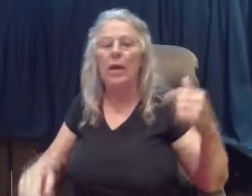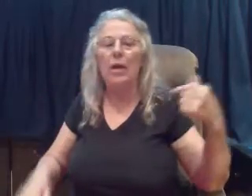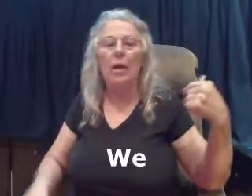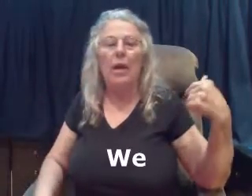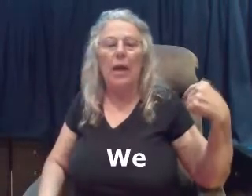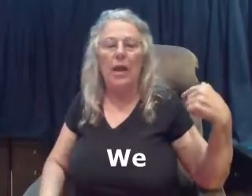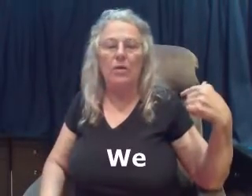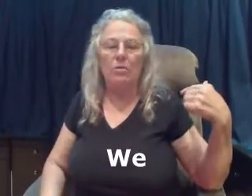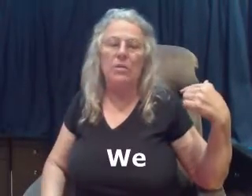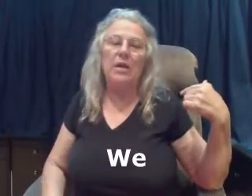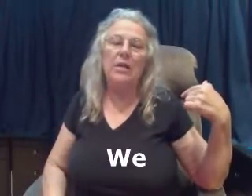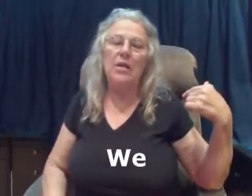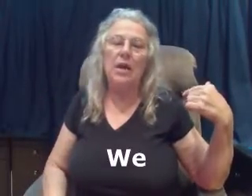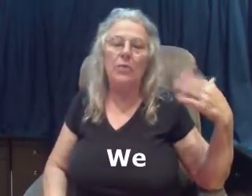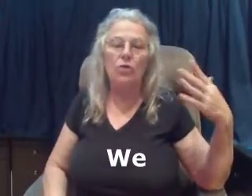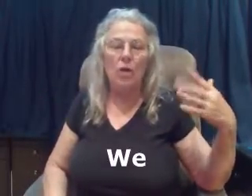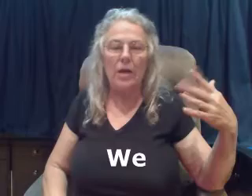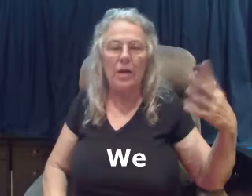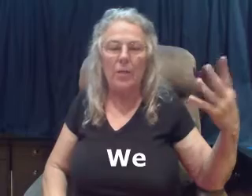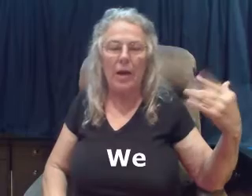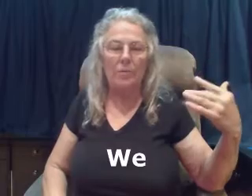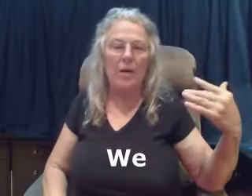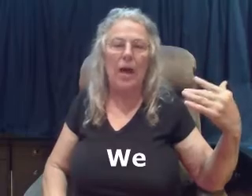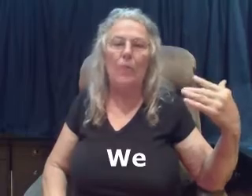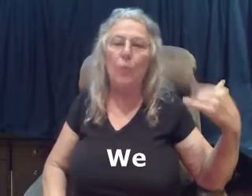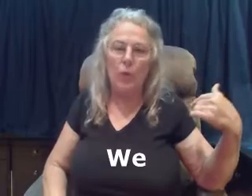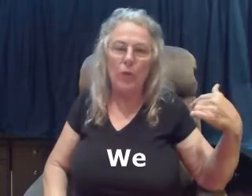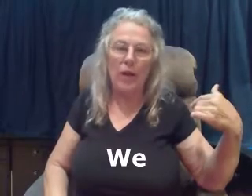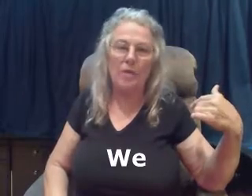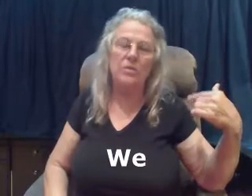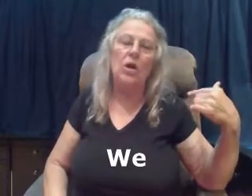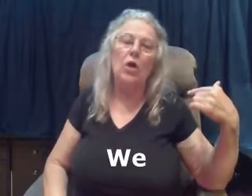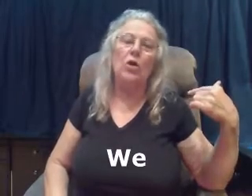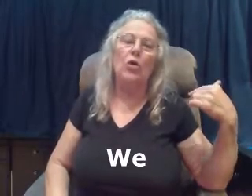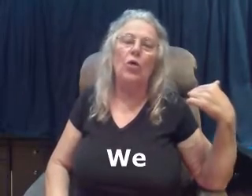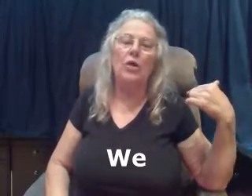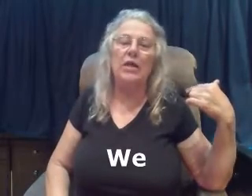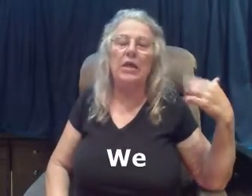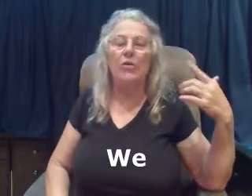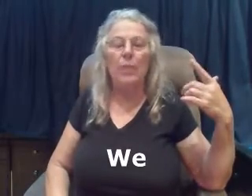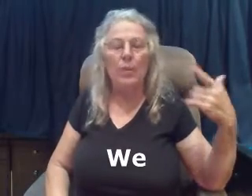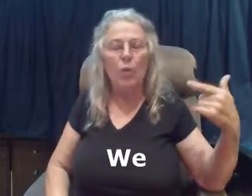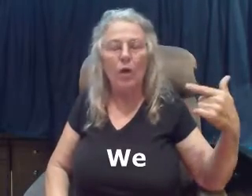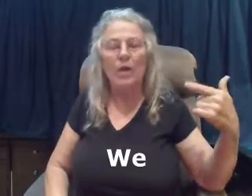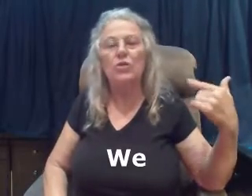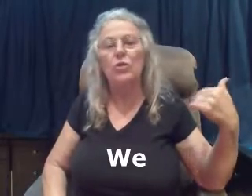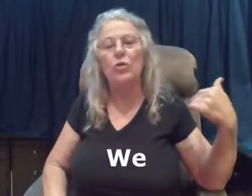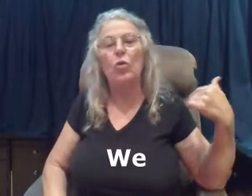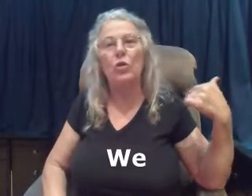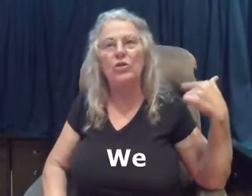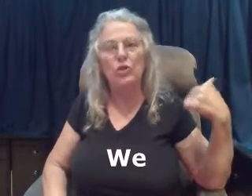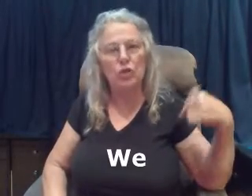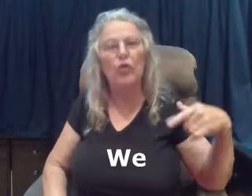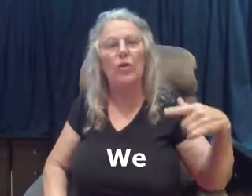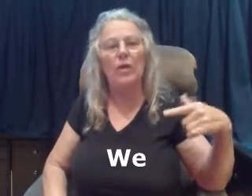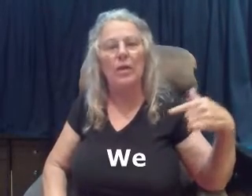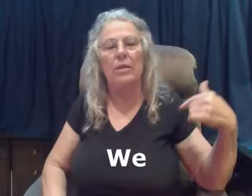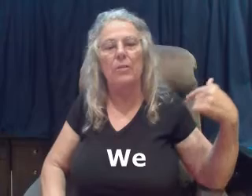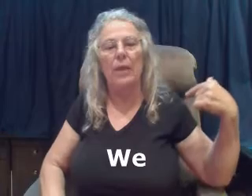We, and anytime you're talking about pronouns, you're going to either be pointing to or circling the